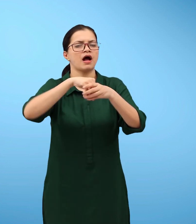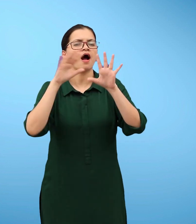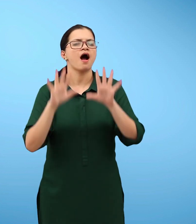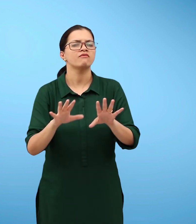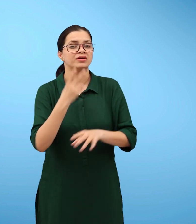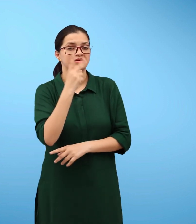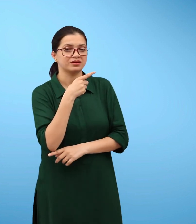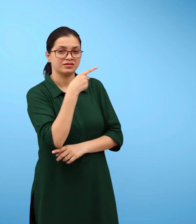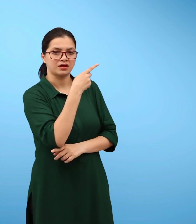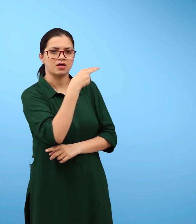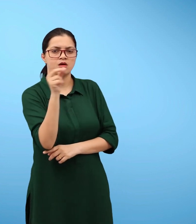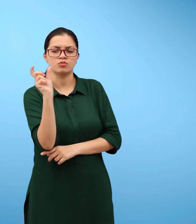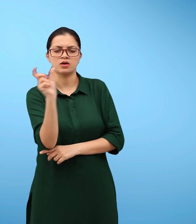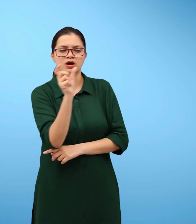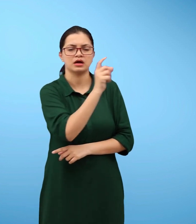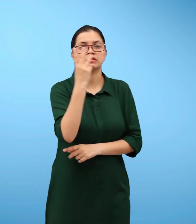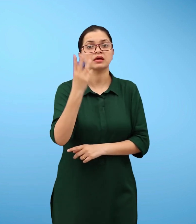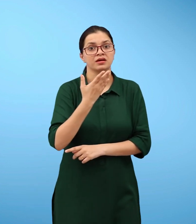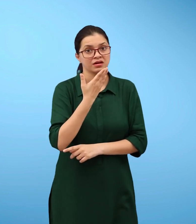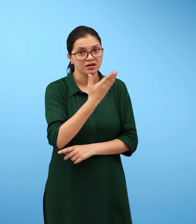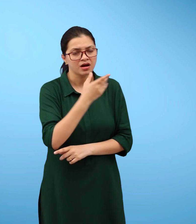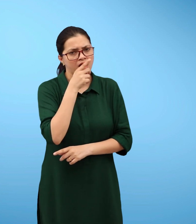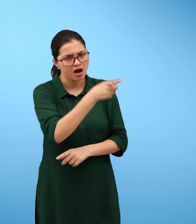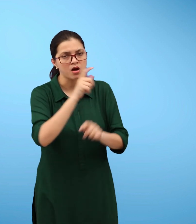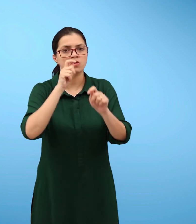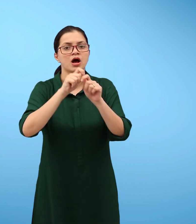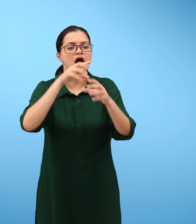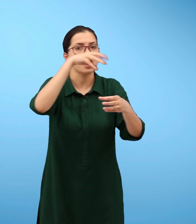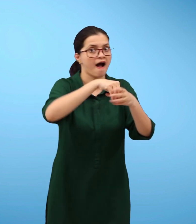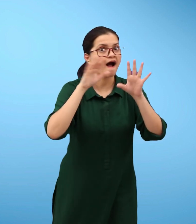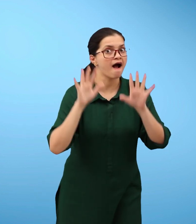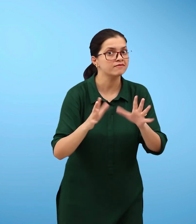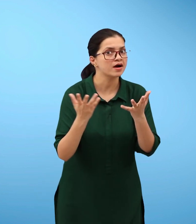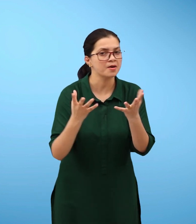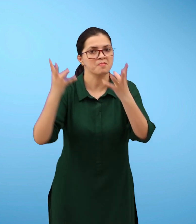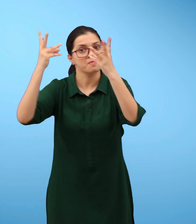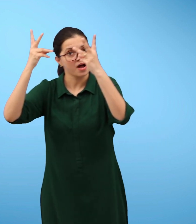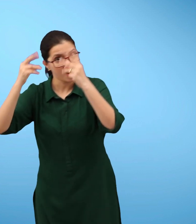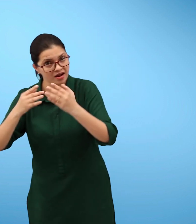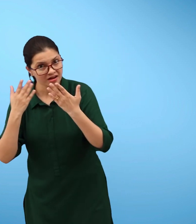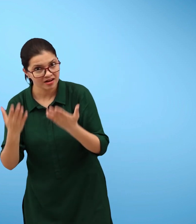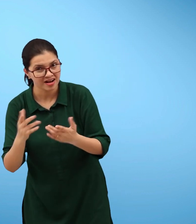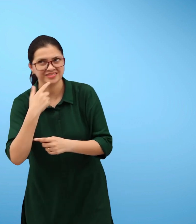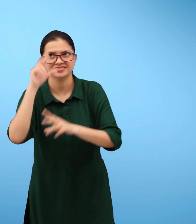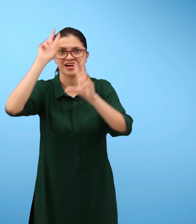and Bhaskaracharya were some other mathematicians and astronomers who made several discoveries.